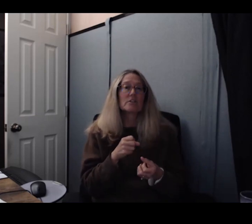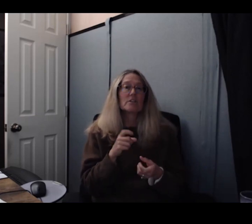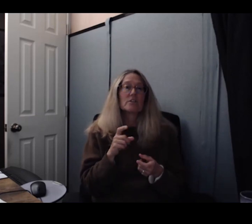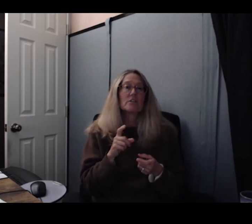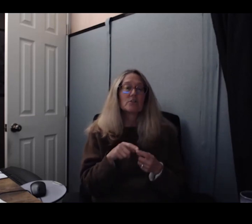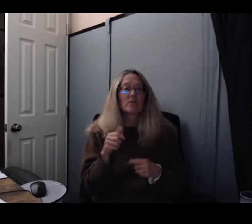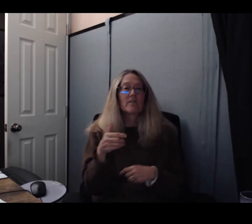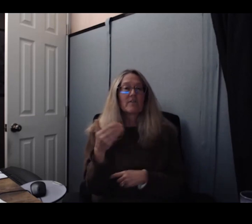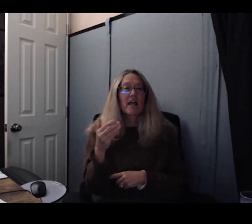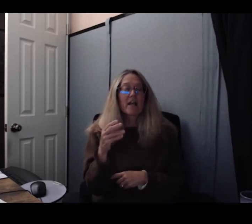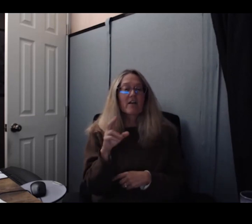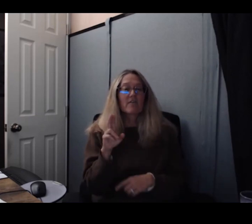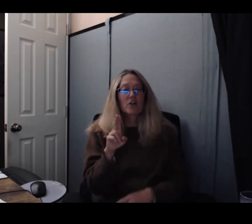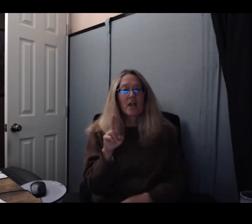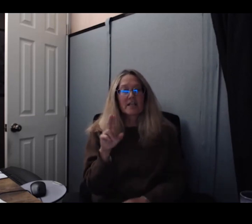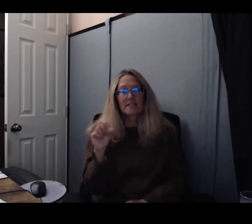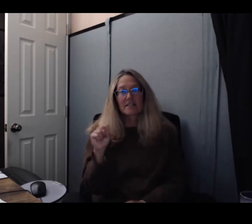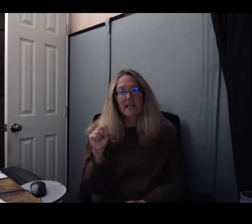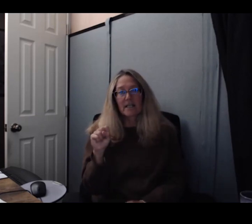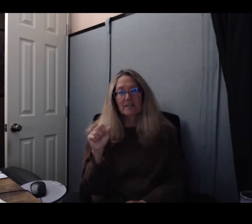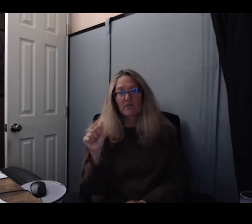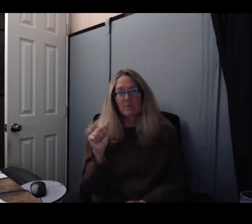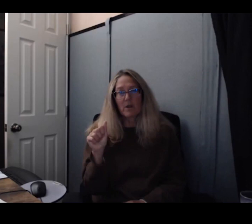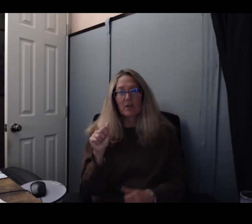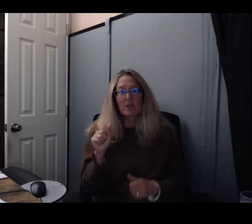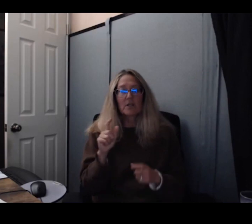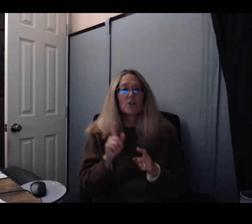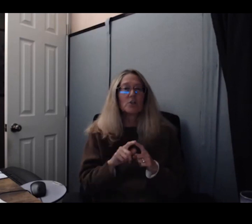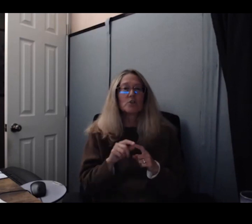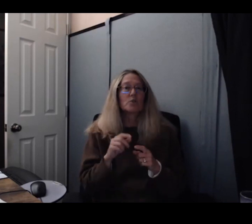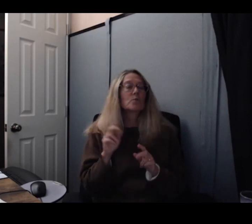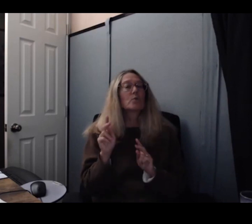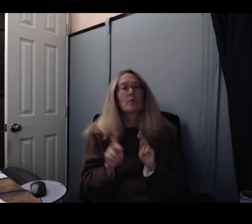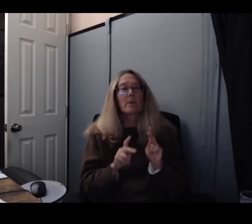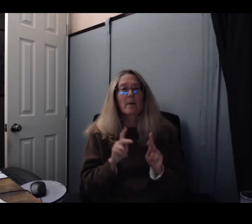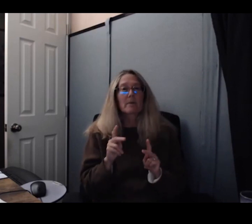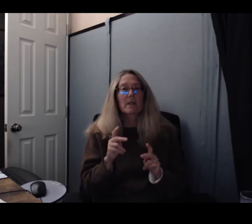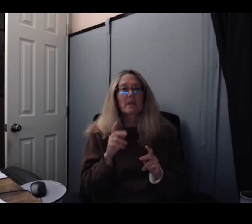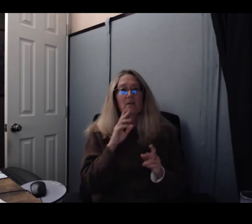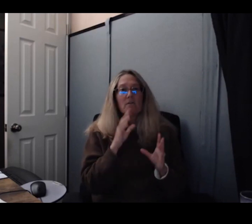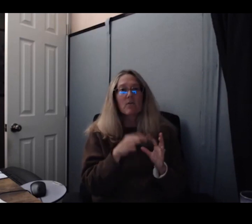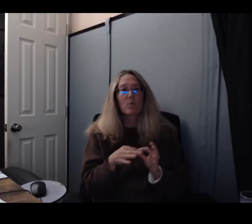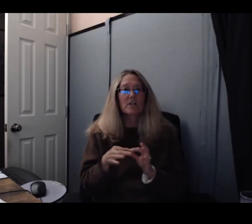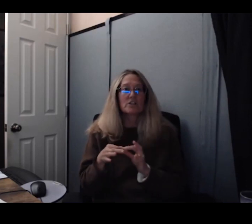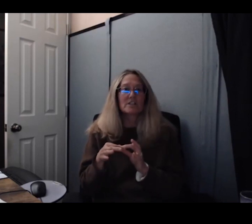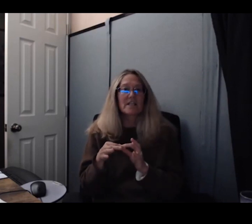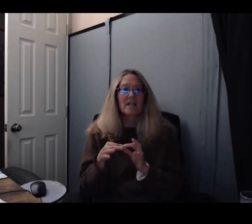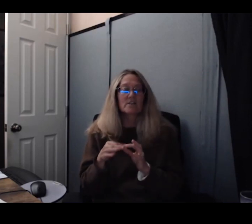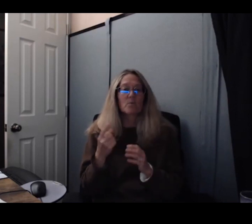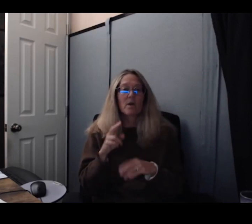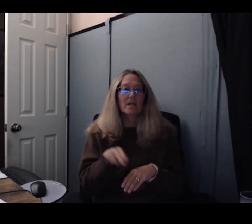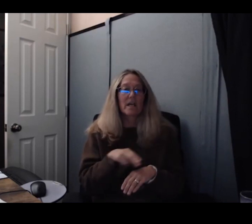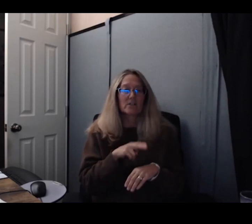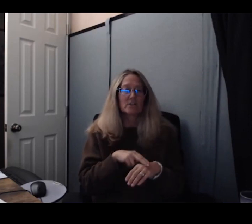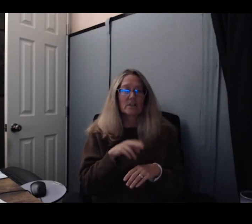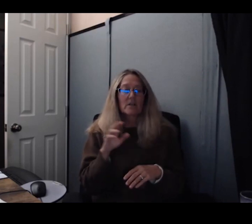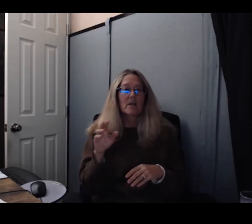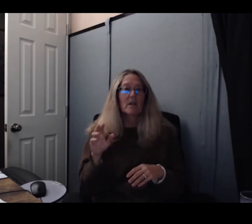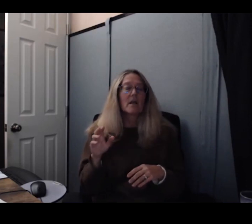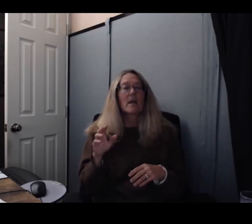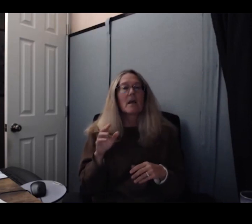flag of the United States of America and to the republic for which it stands, one nation, under